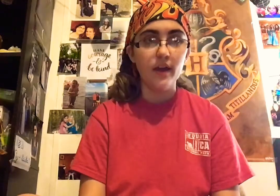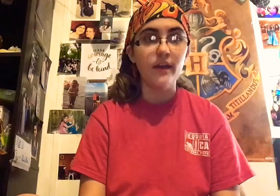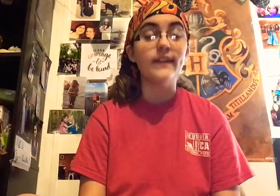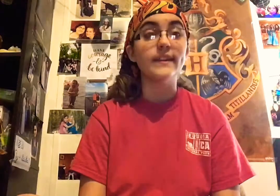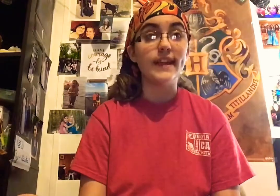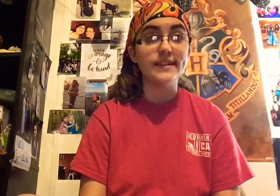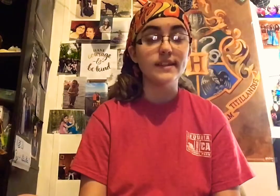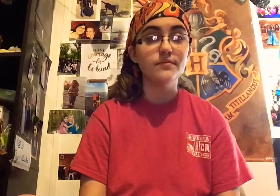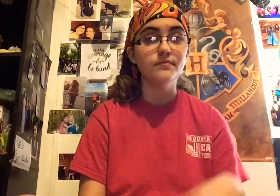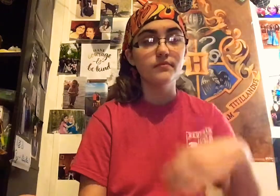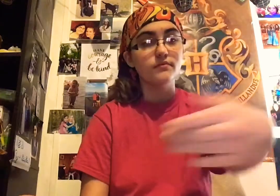And then lesson,